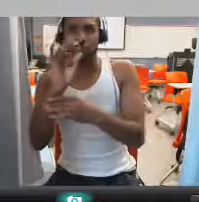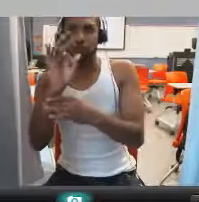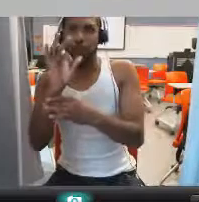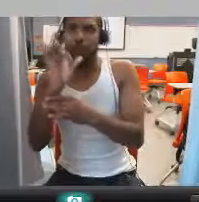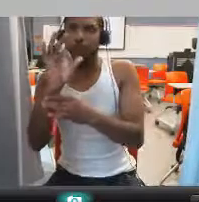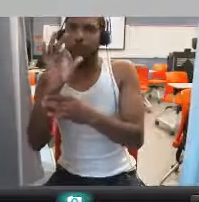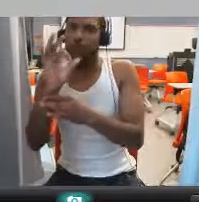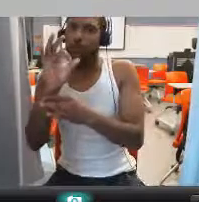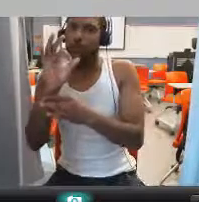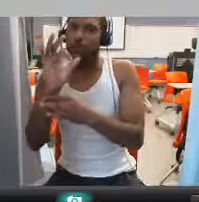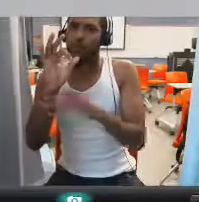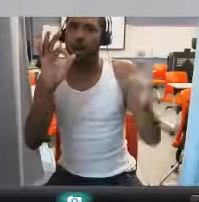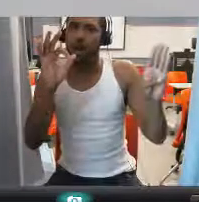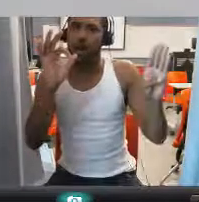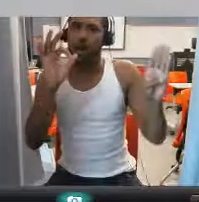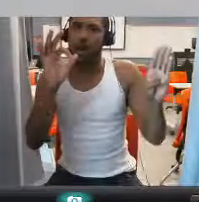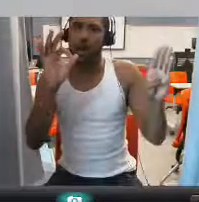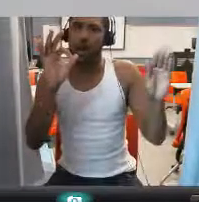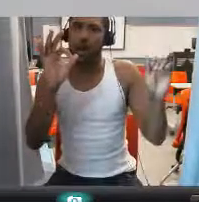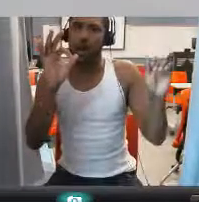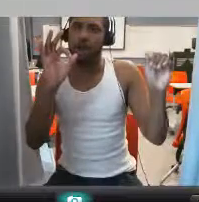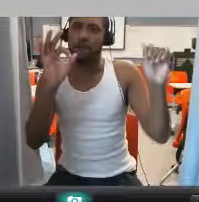It was just like,